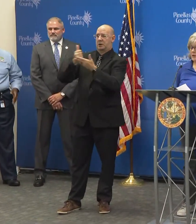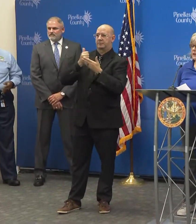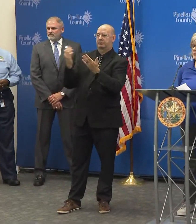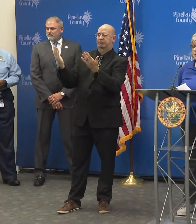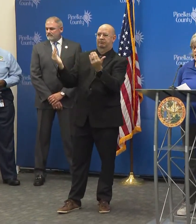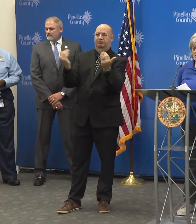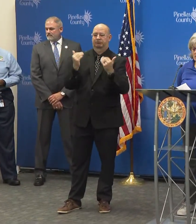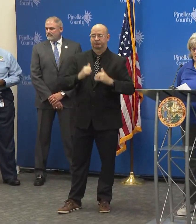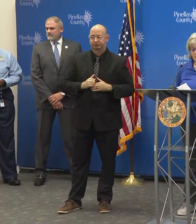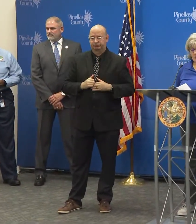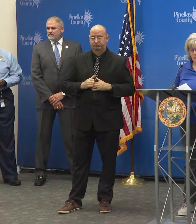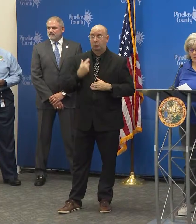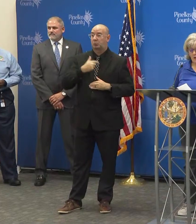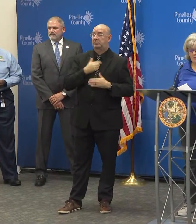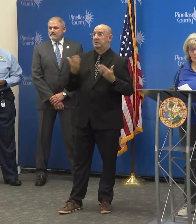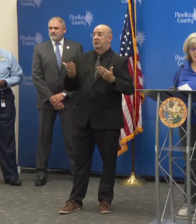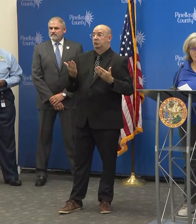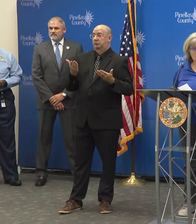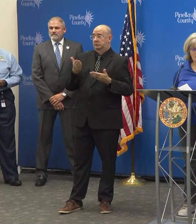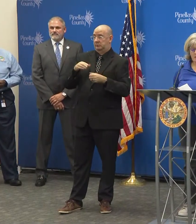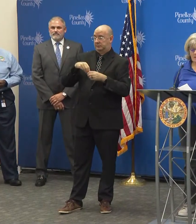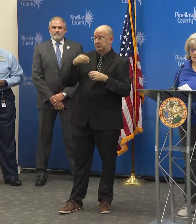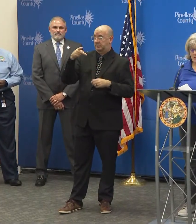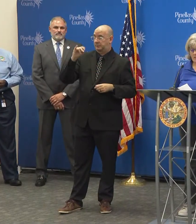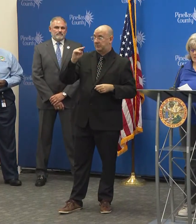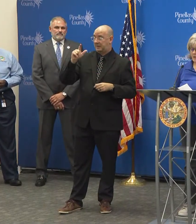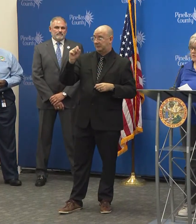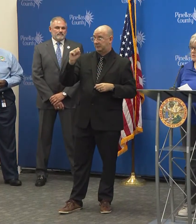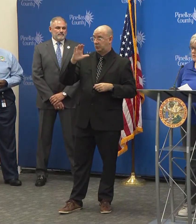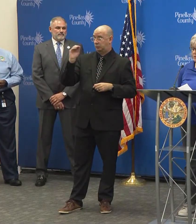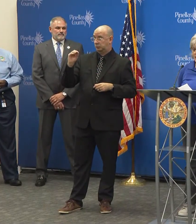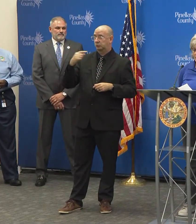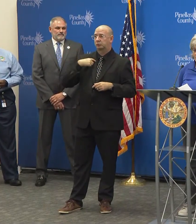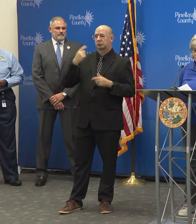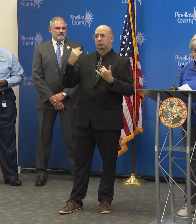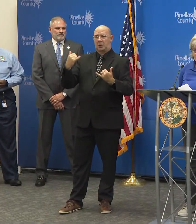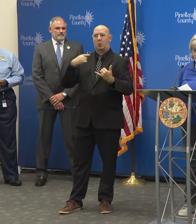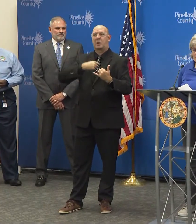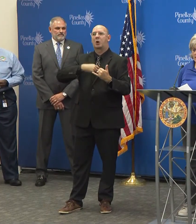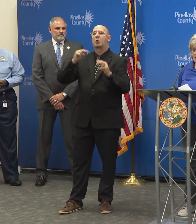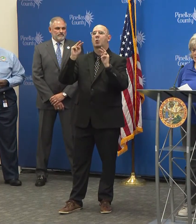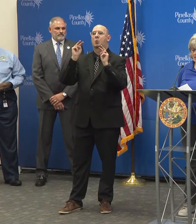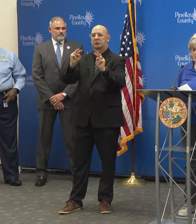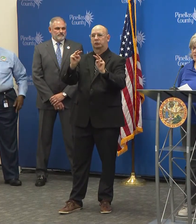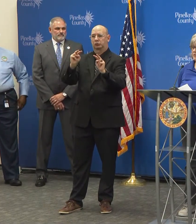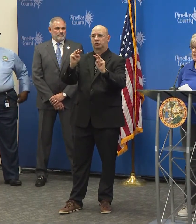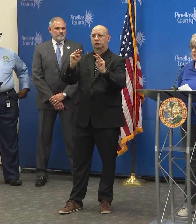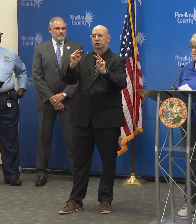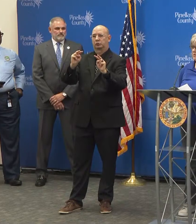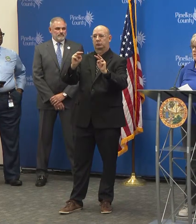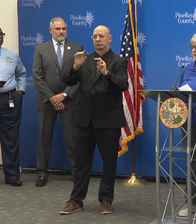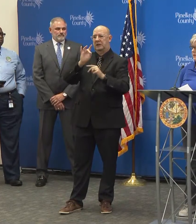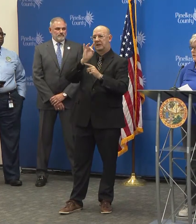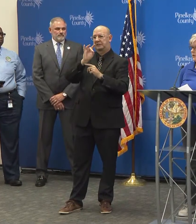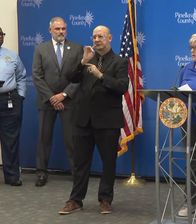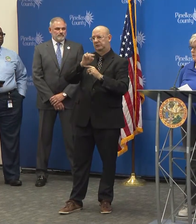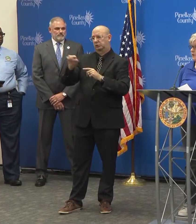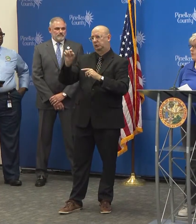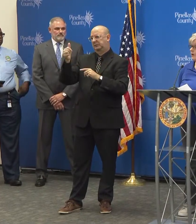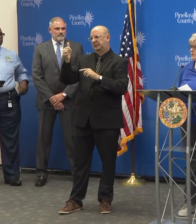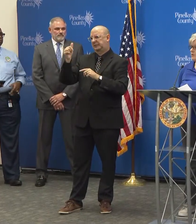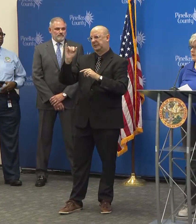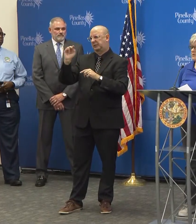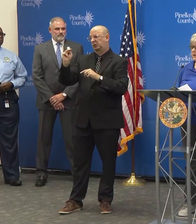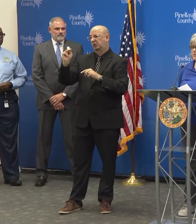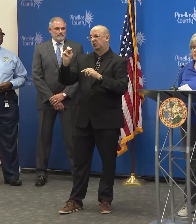under hurricane watch and storm surge watch. We are expecting 7 to 10 inches of rain with isolated spots up to 15 inches of rain. With